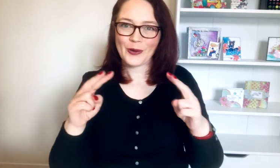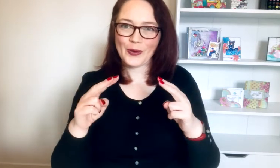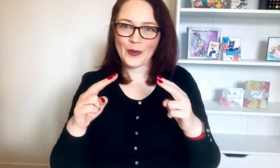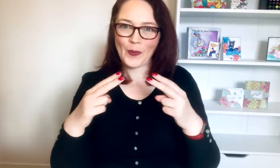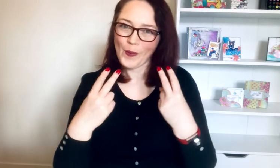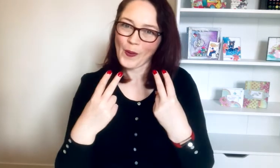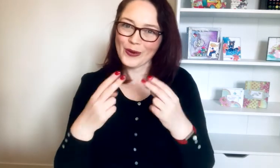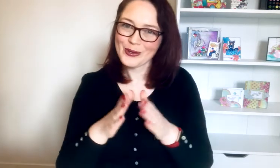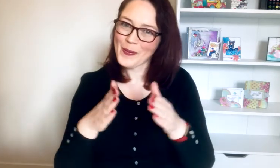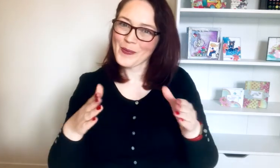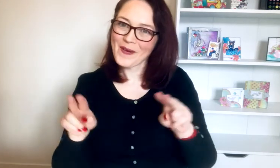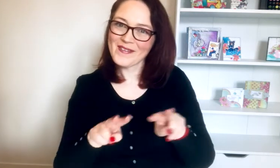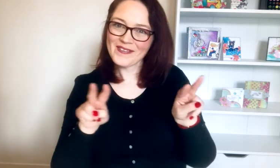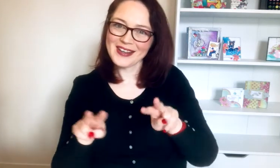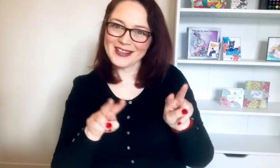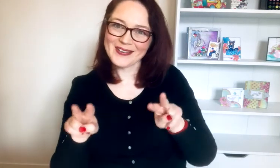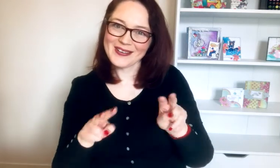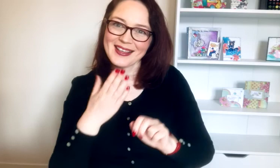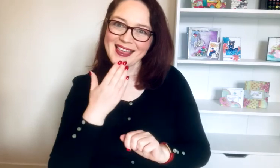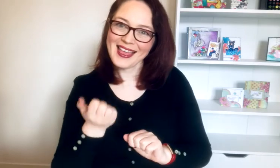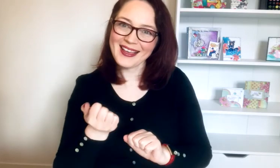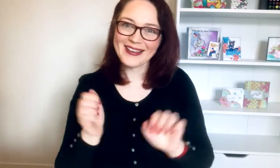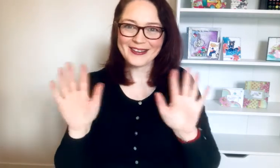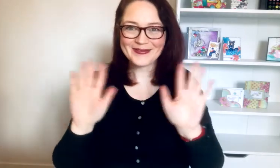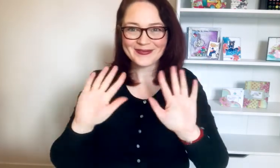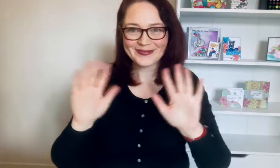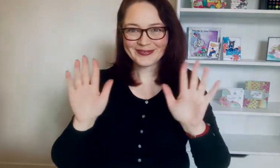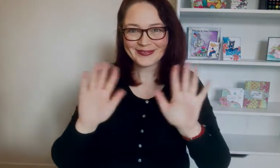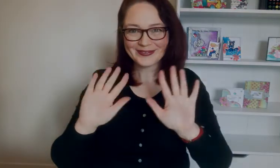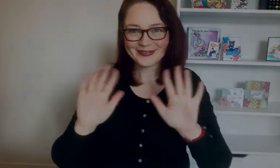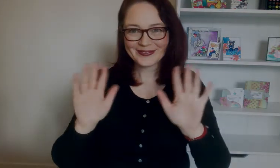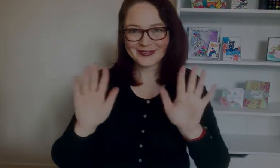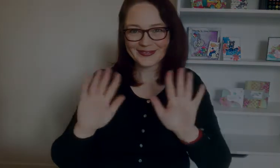Thank you for watching. Bye.